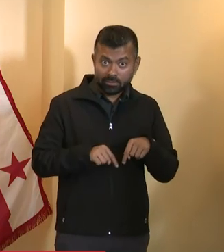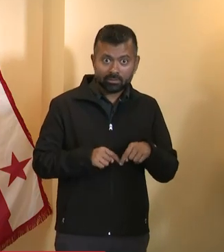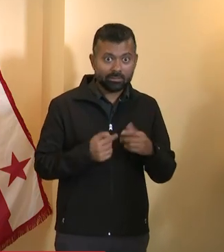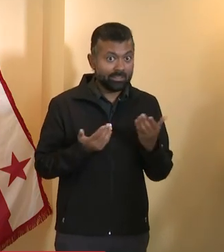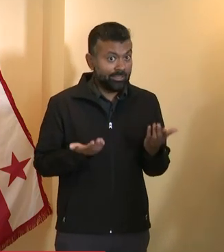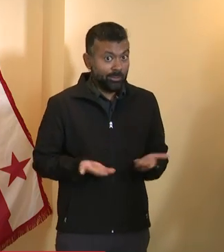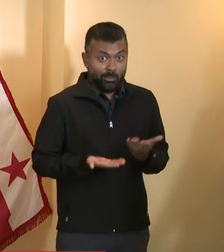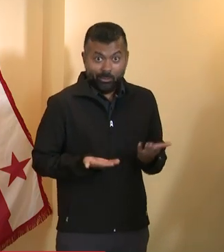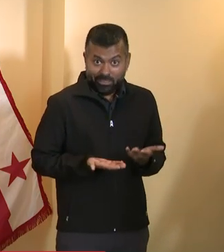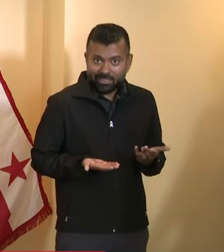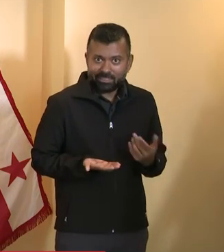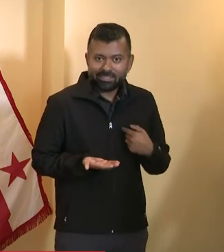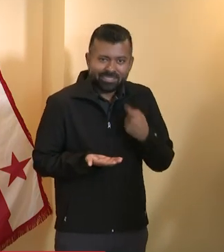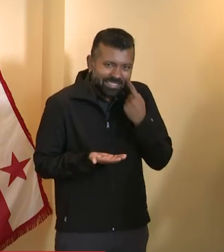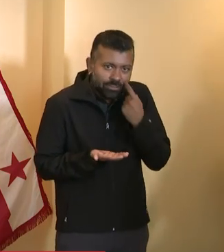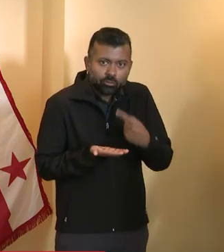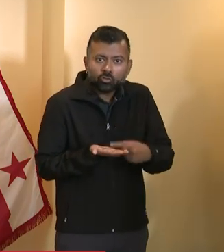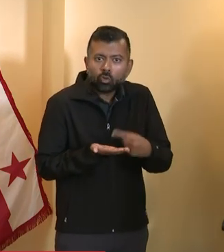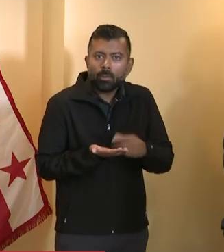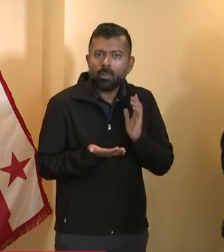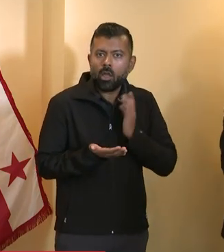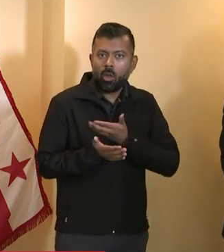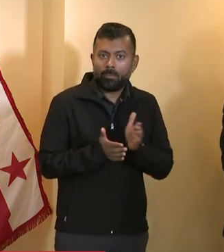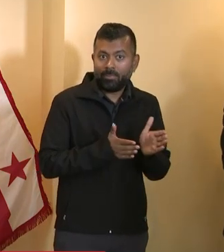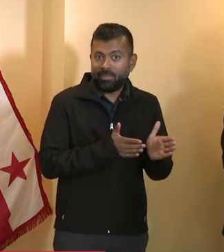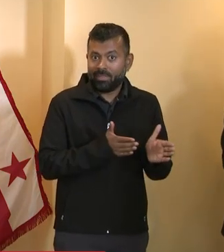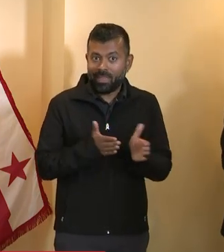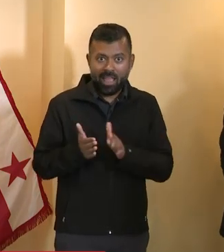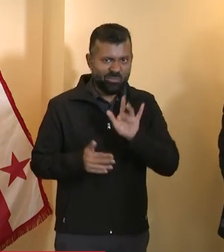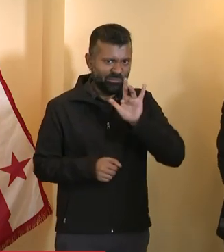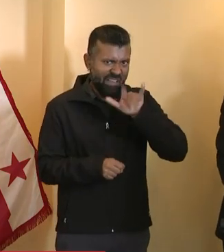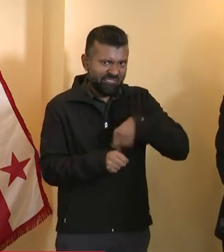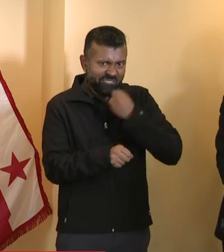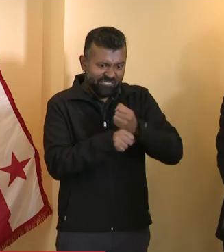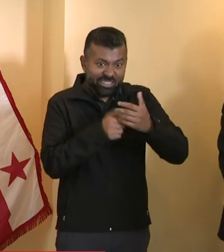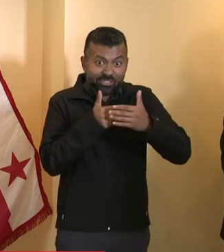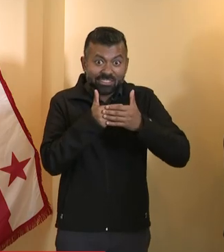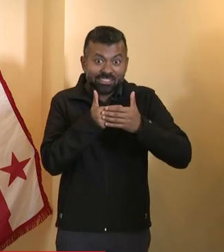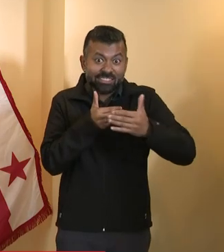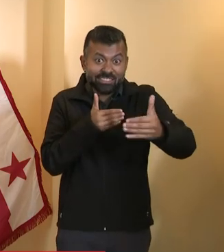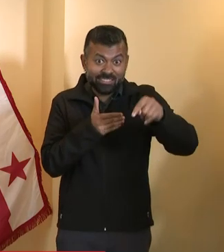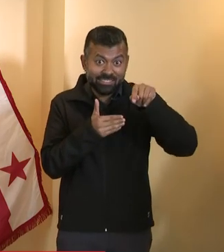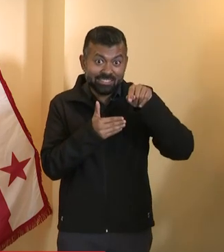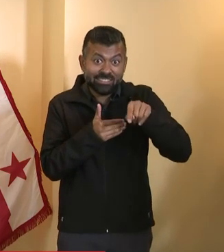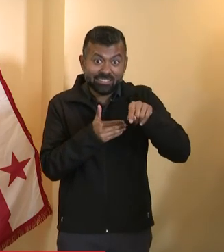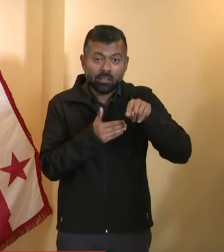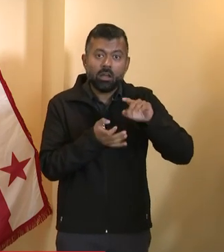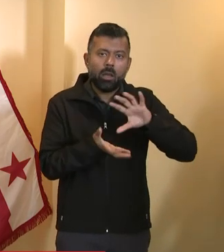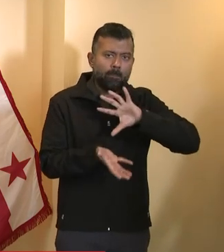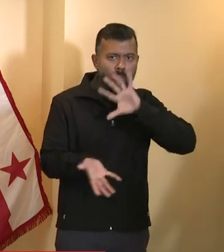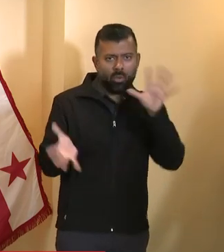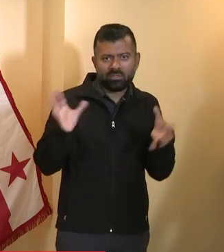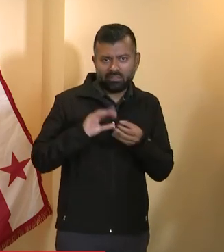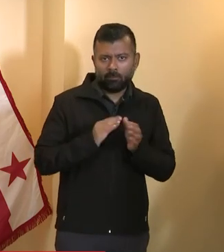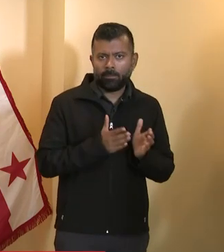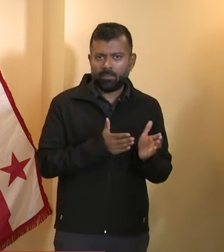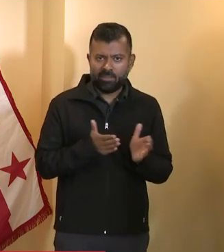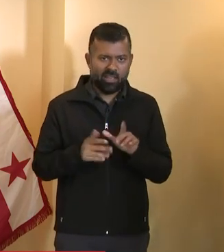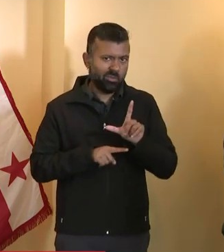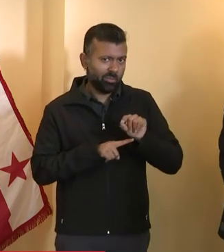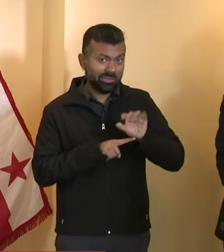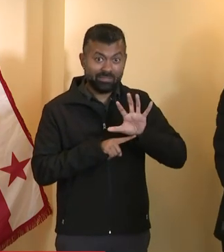about our plans for the next 25 years, our comprehensive plan for the next 25 years. We have to keep